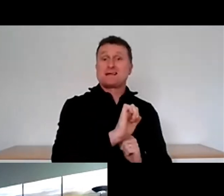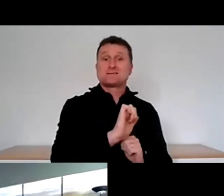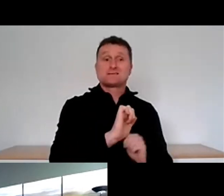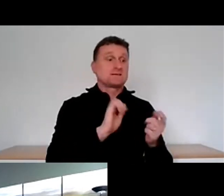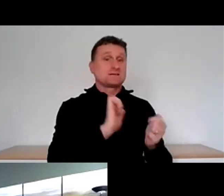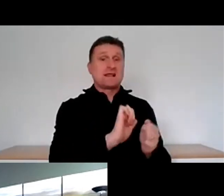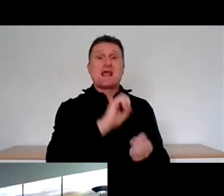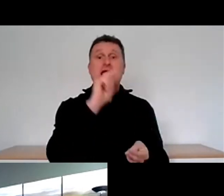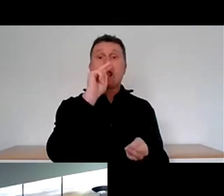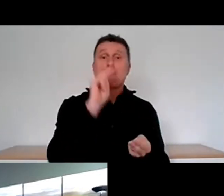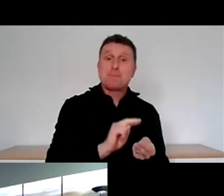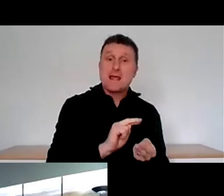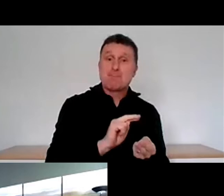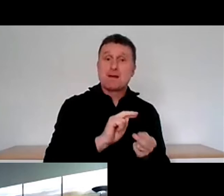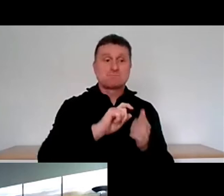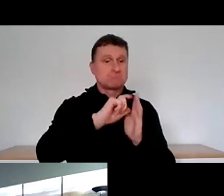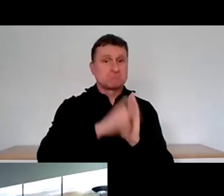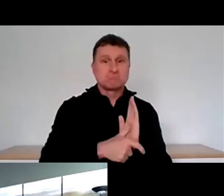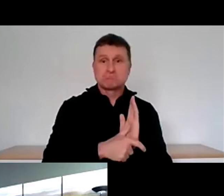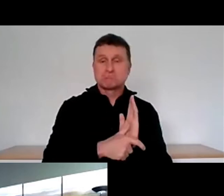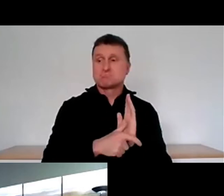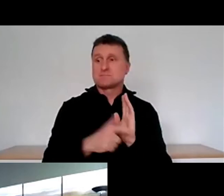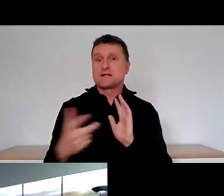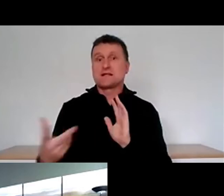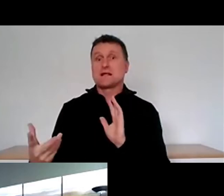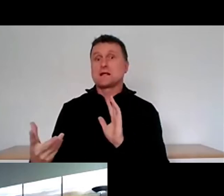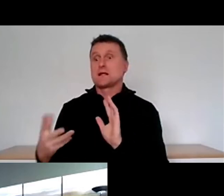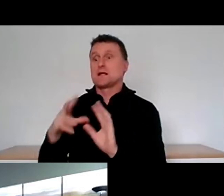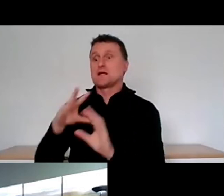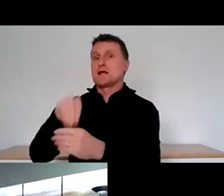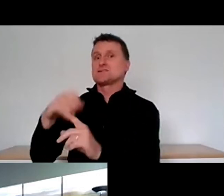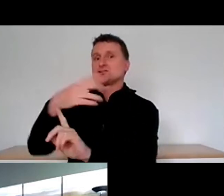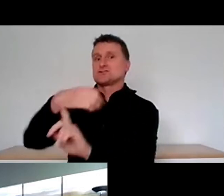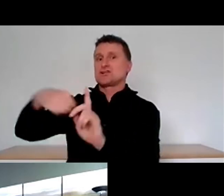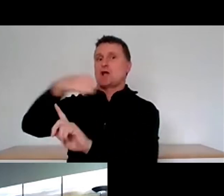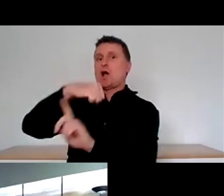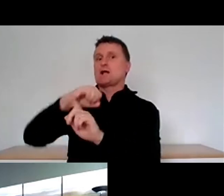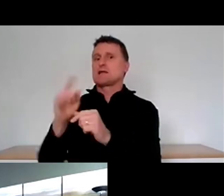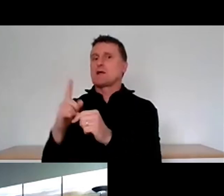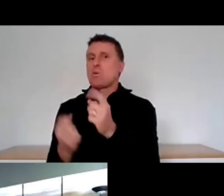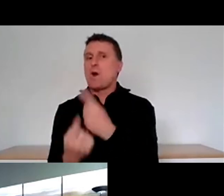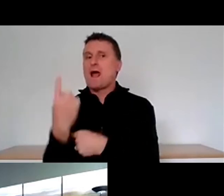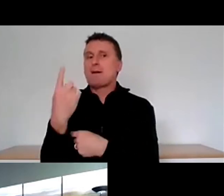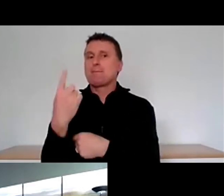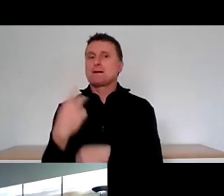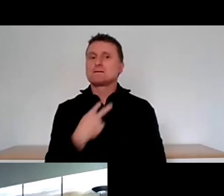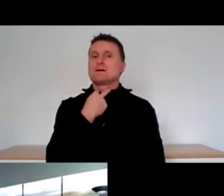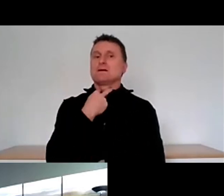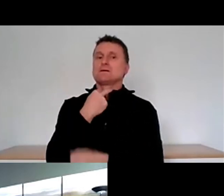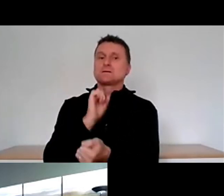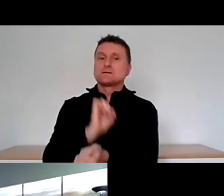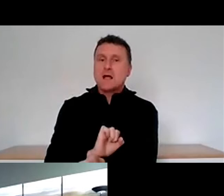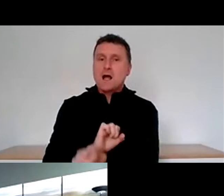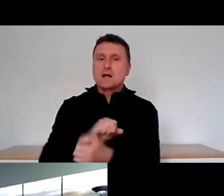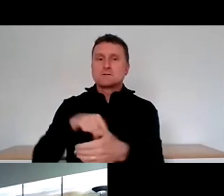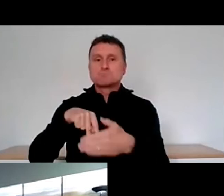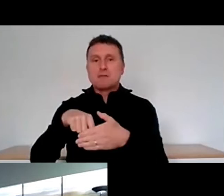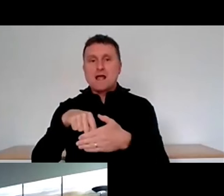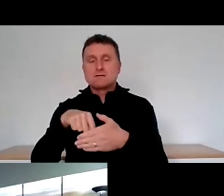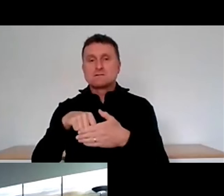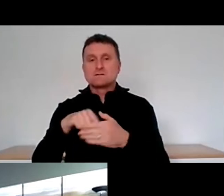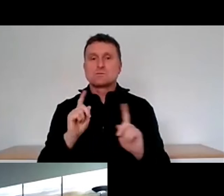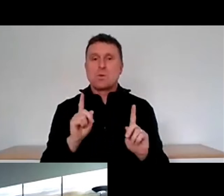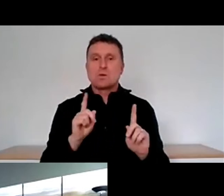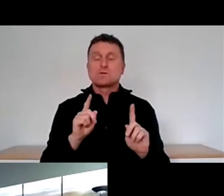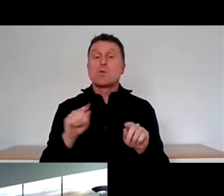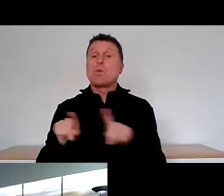society. And then there's also causes about the discrimination between the ACC system and other systems of support. And this led